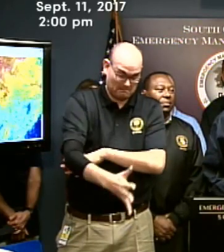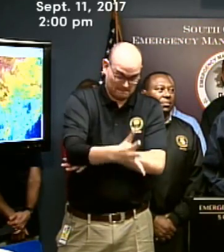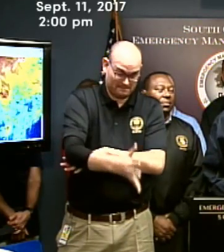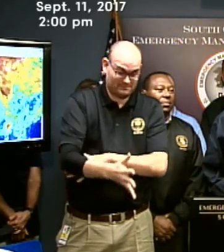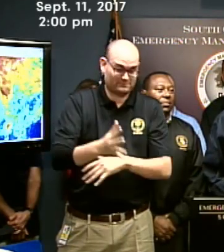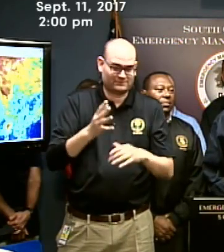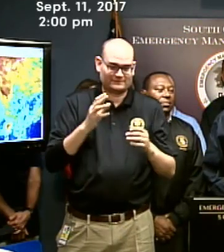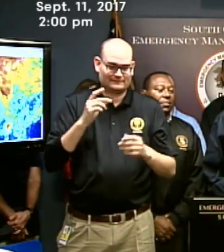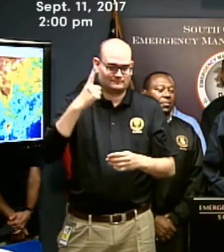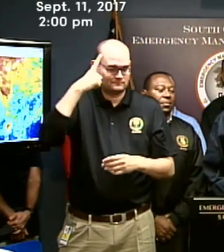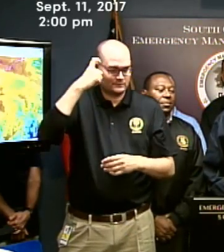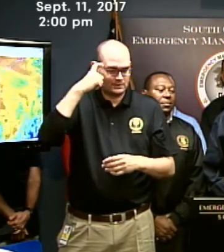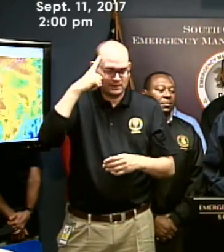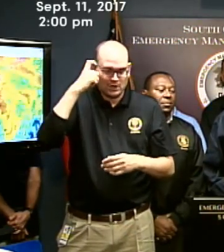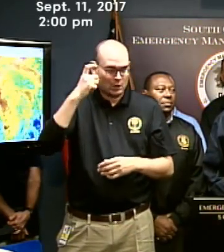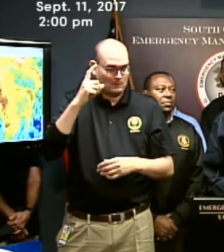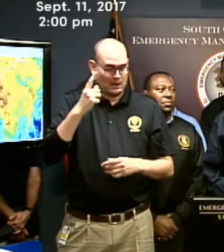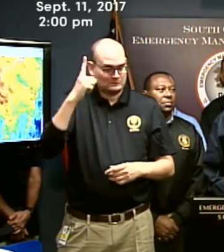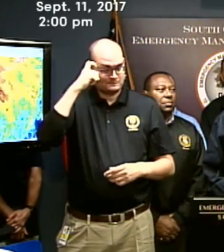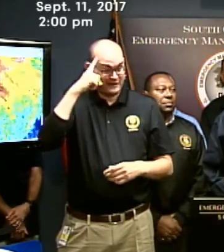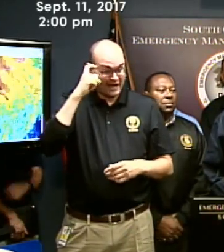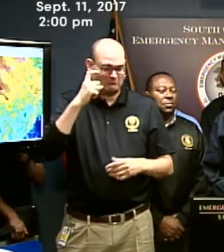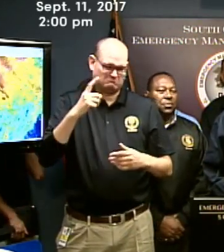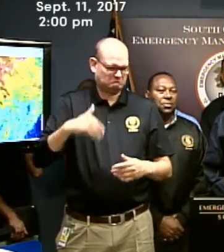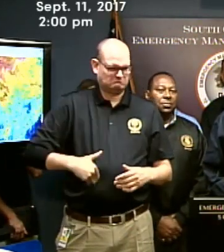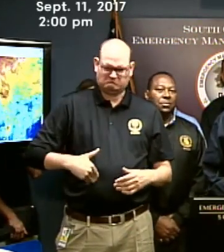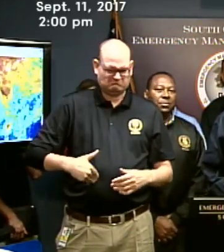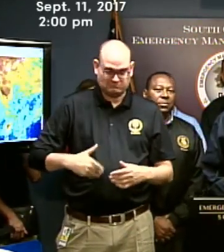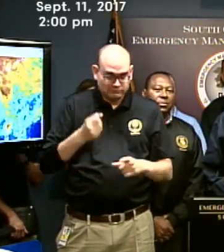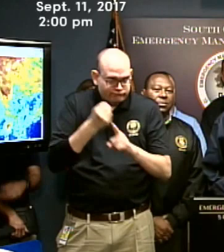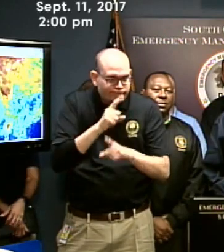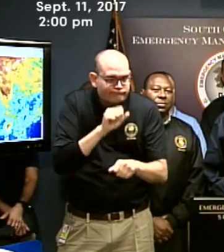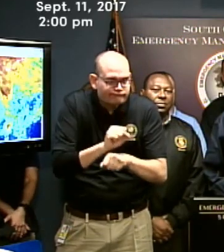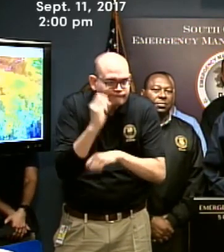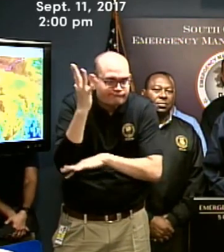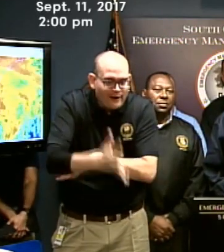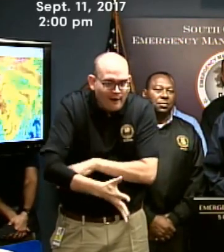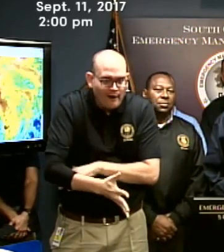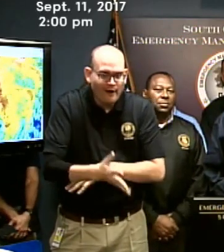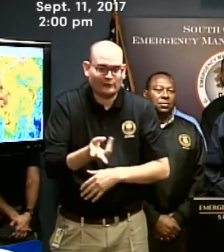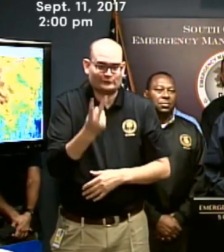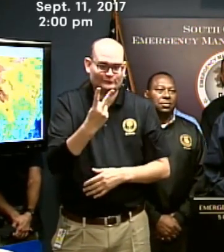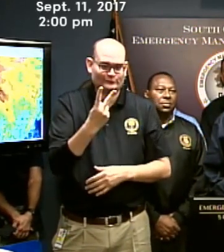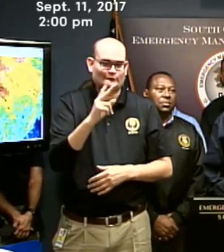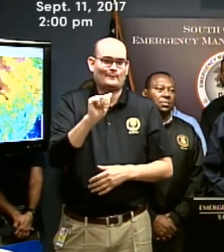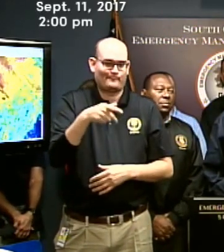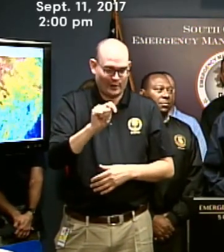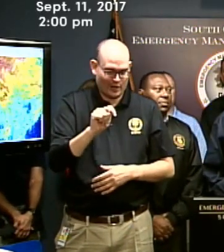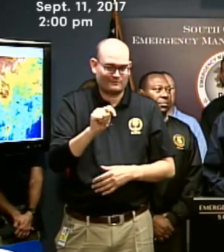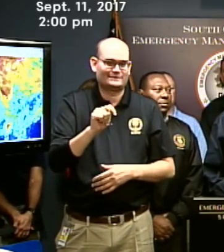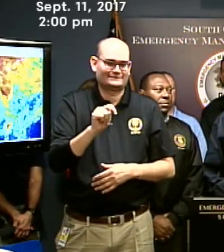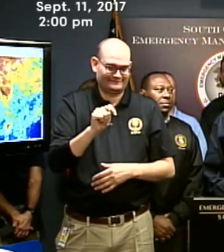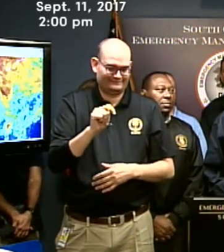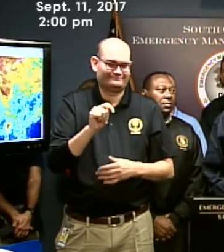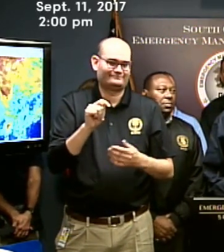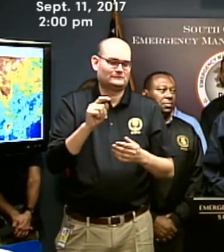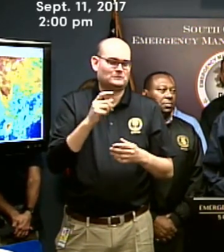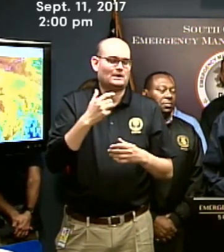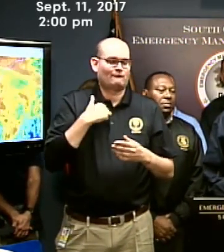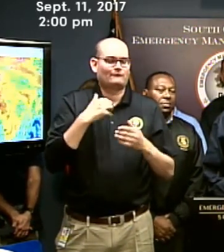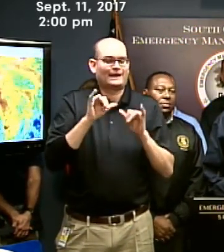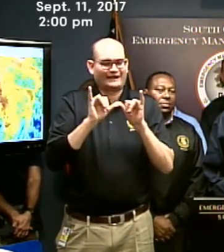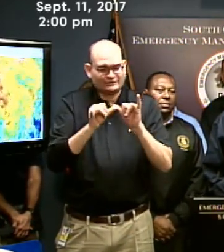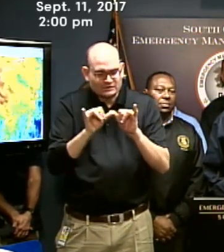that did, and it affects 2 of the apartments, and those people are being accommodated, and we're having the engineers over there and the